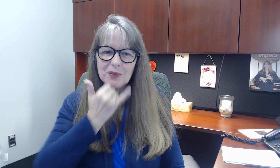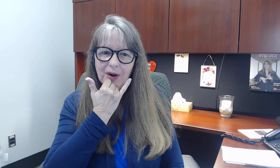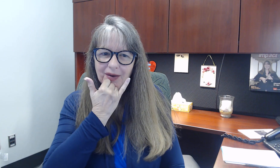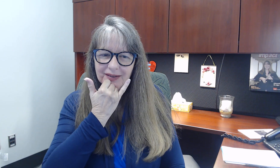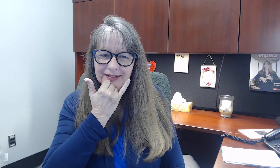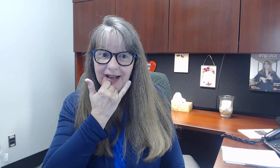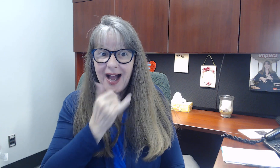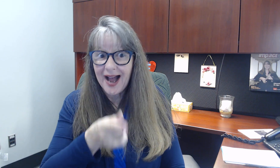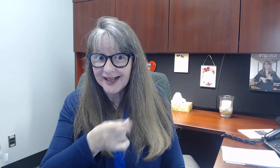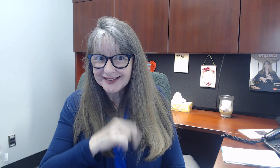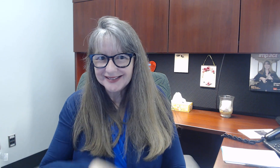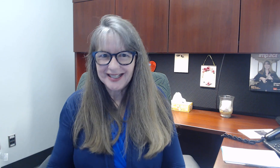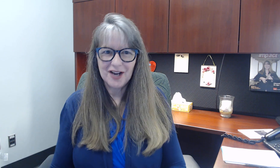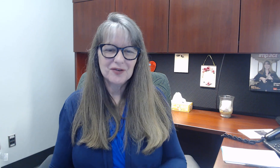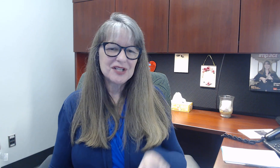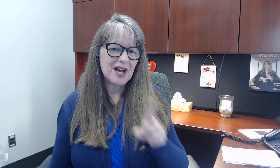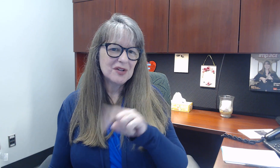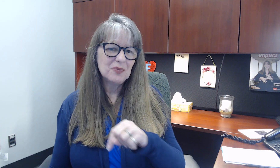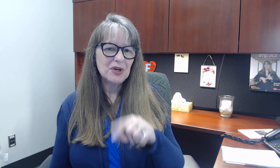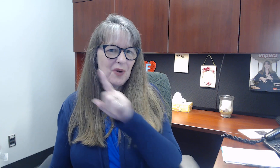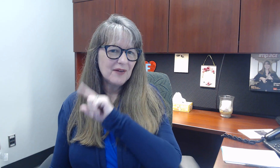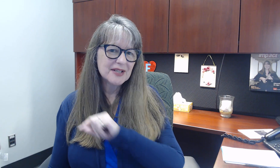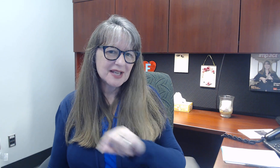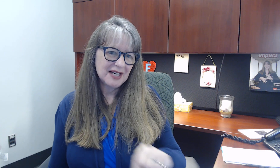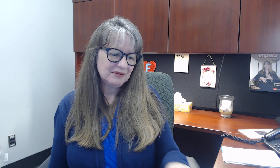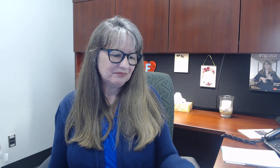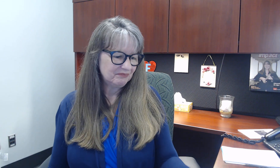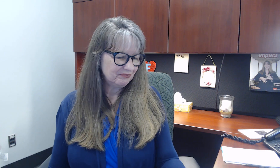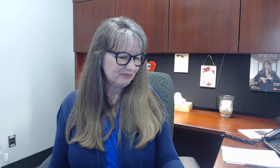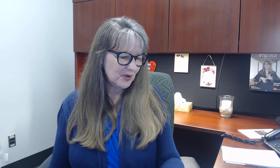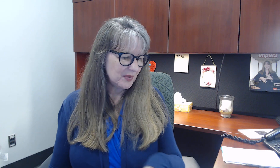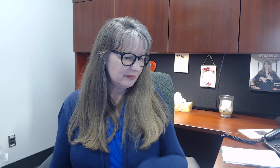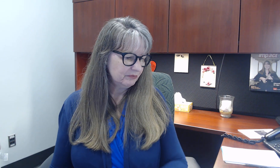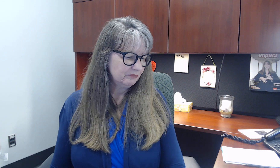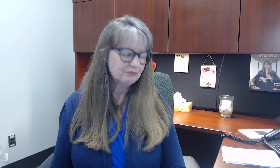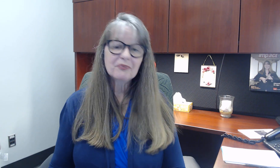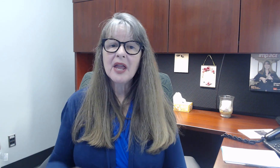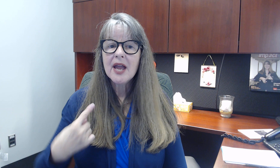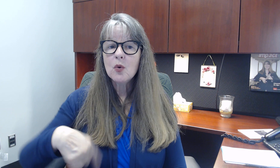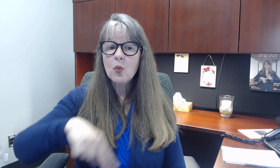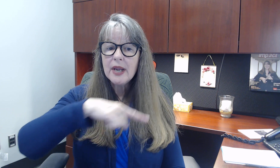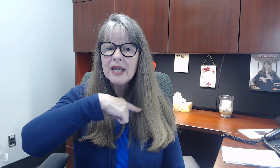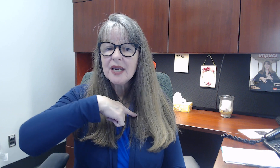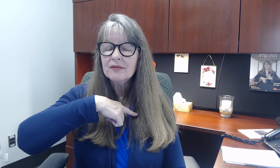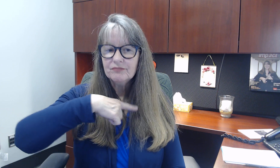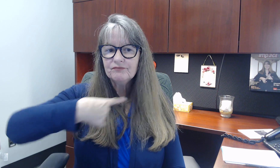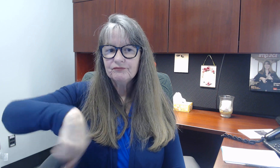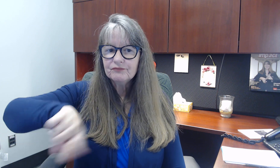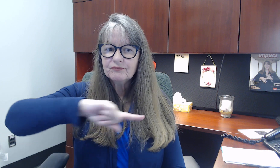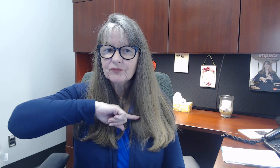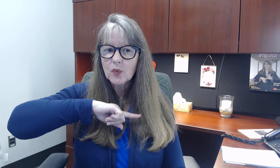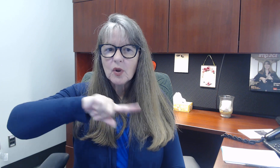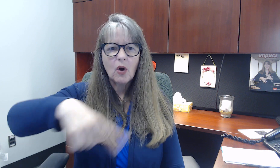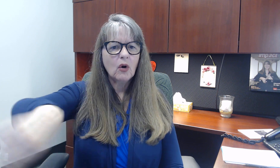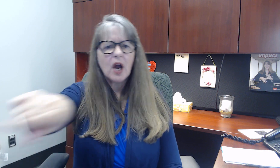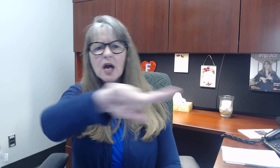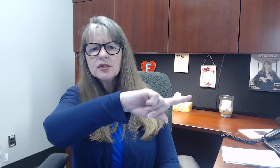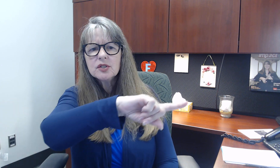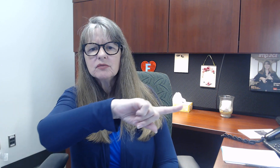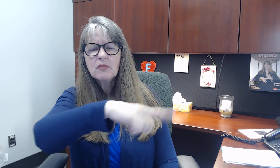wrong. Every sign, we know every sign, don't we? We, or us, all